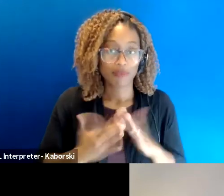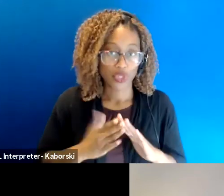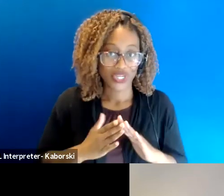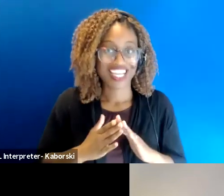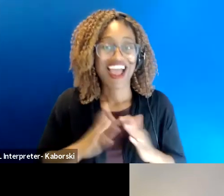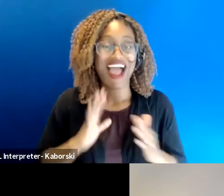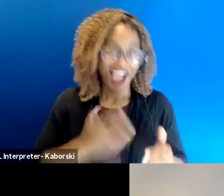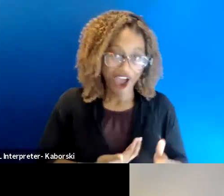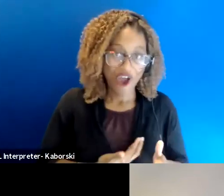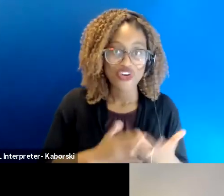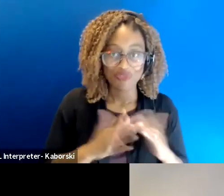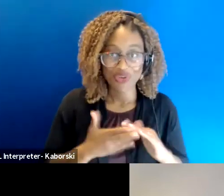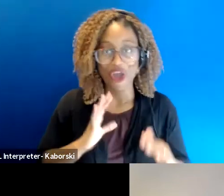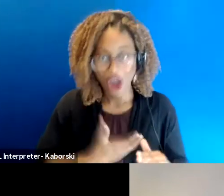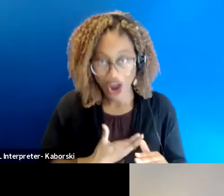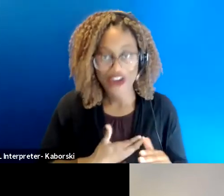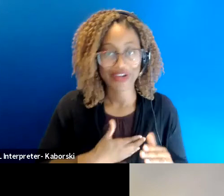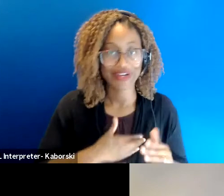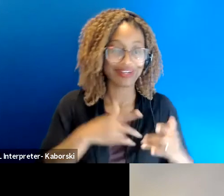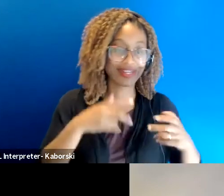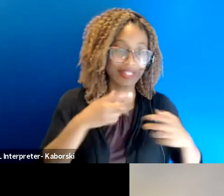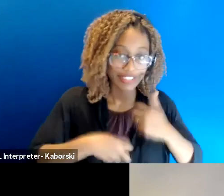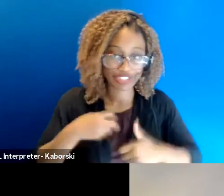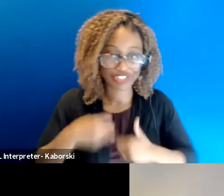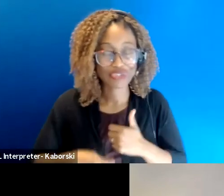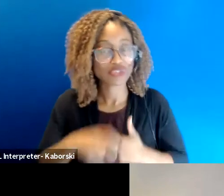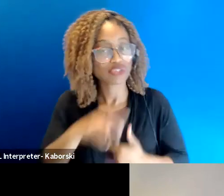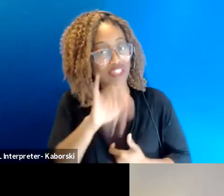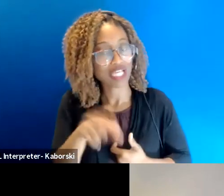and our issues. I think that's the first part.